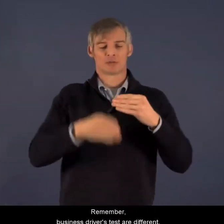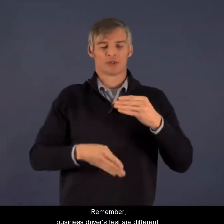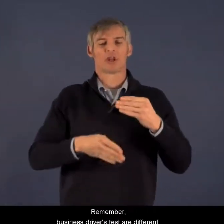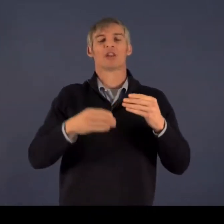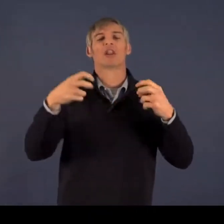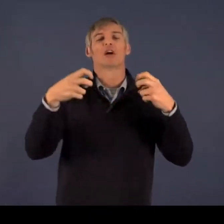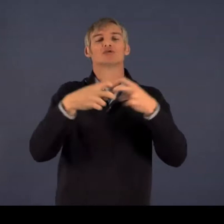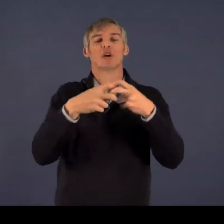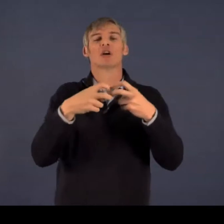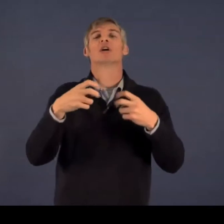different.